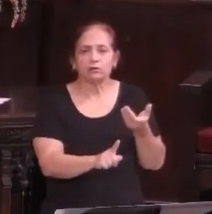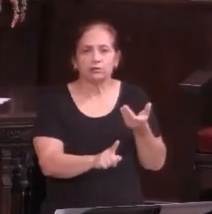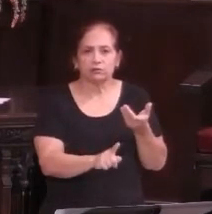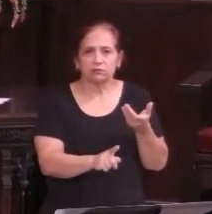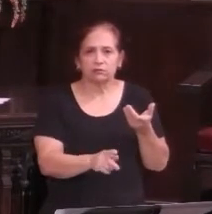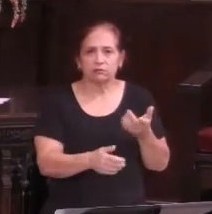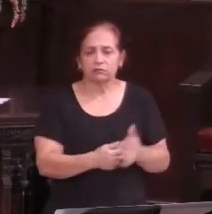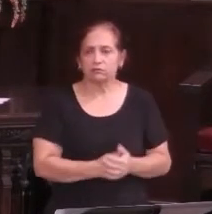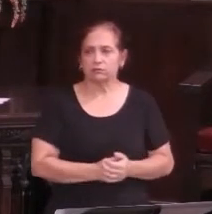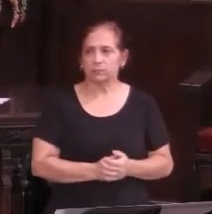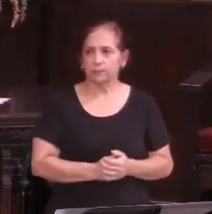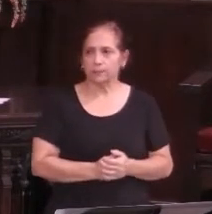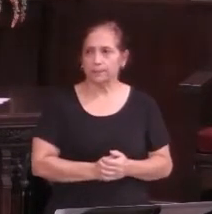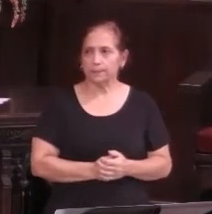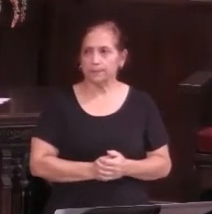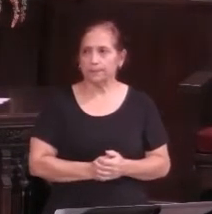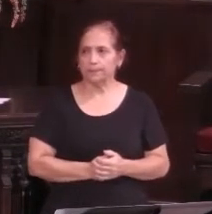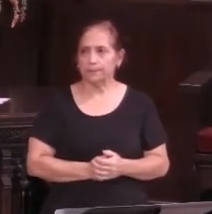days?